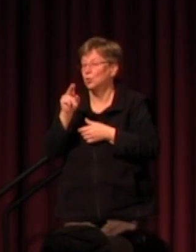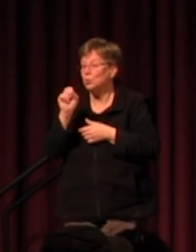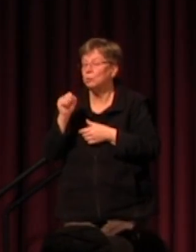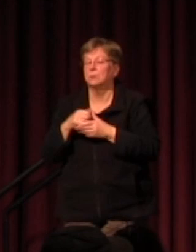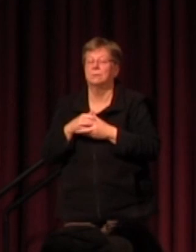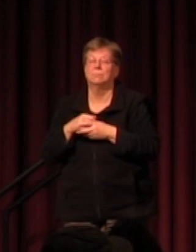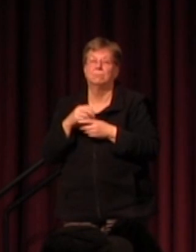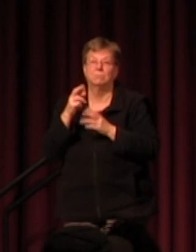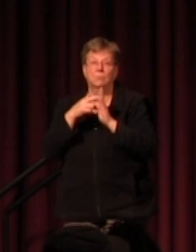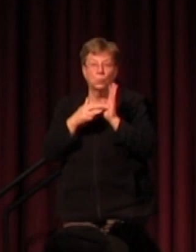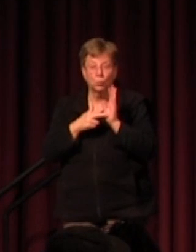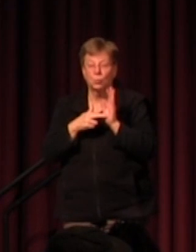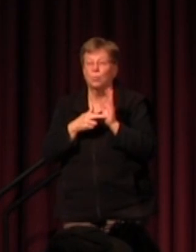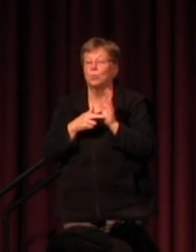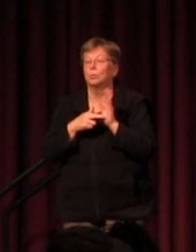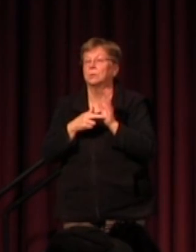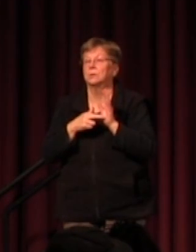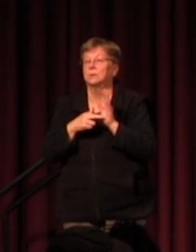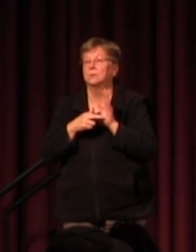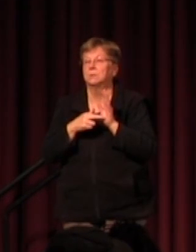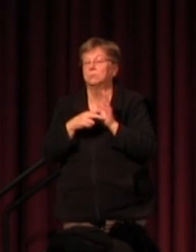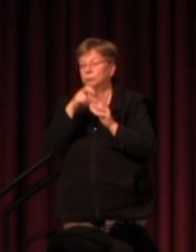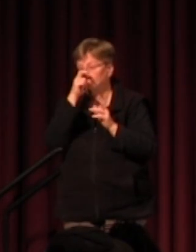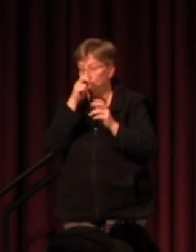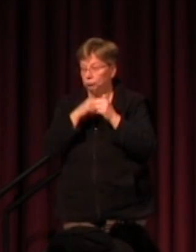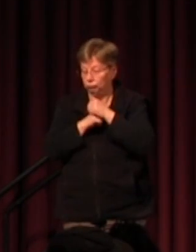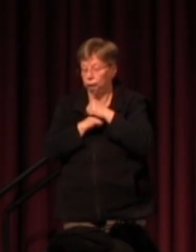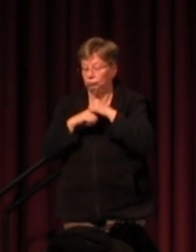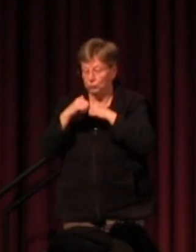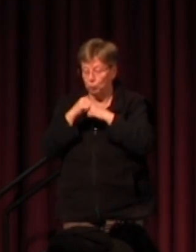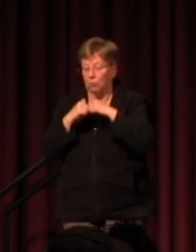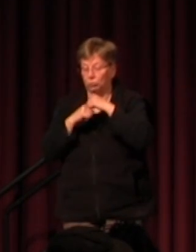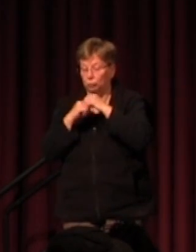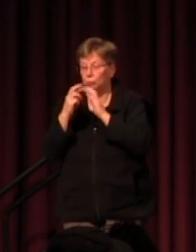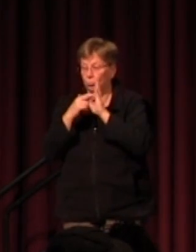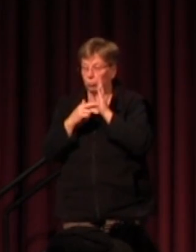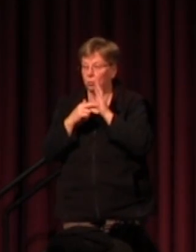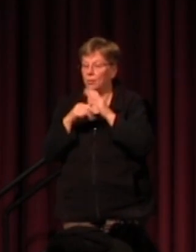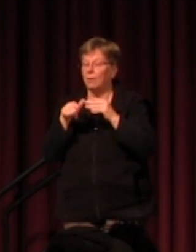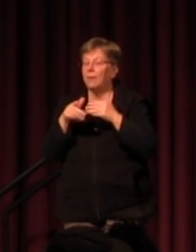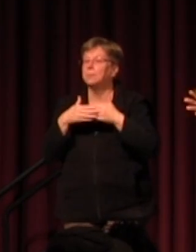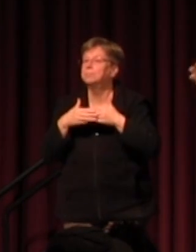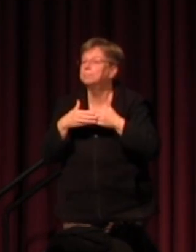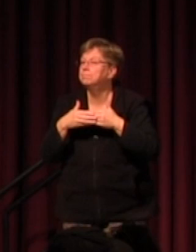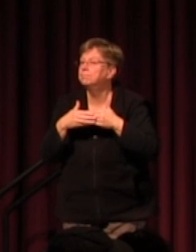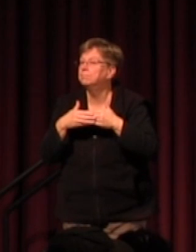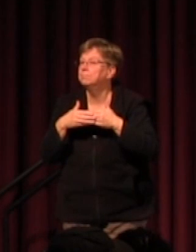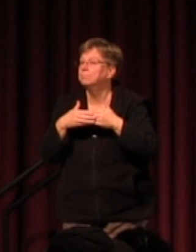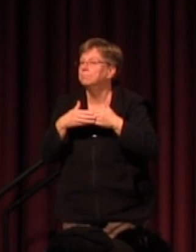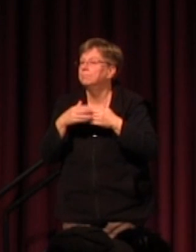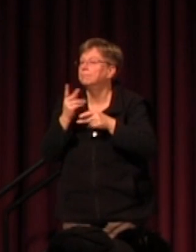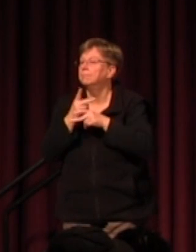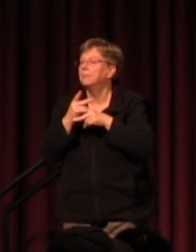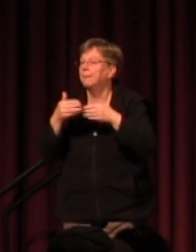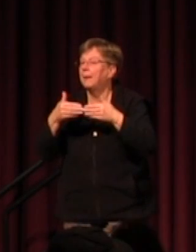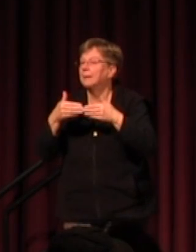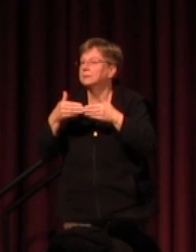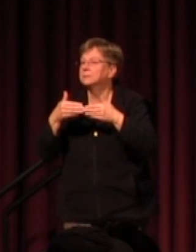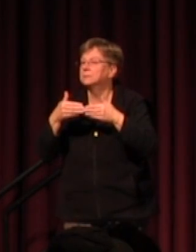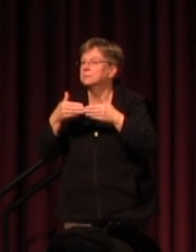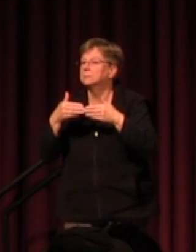rules, structured rules, are gatekeepers for being able to move along to the inner